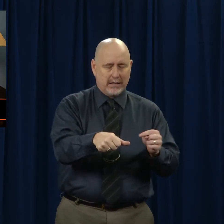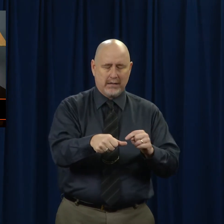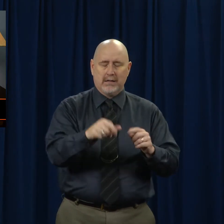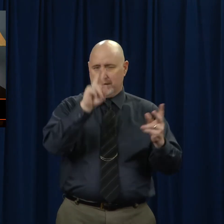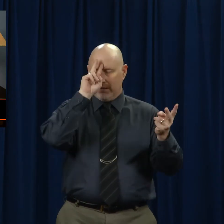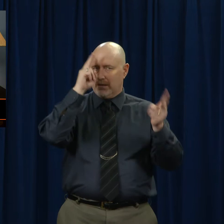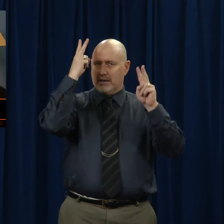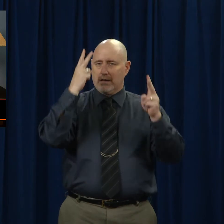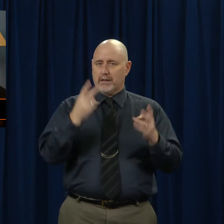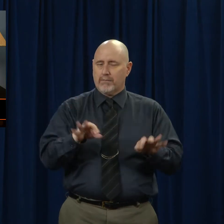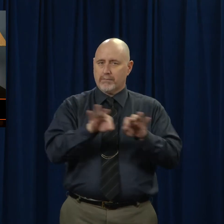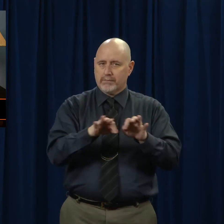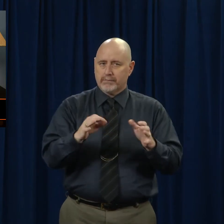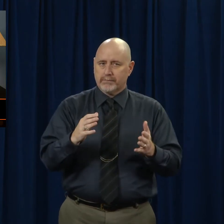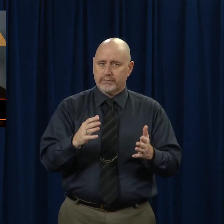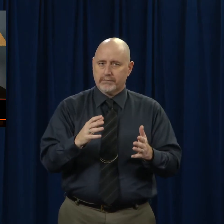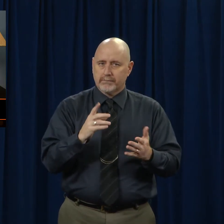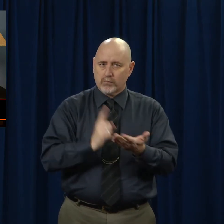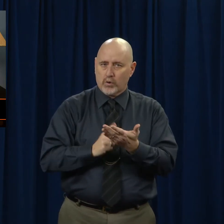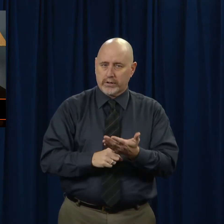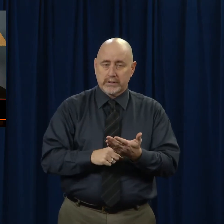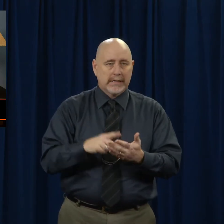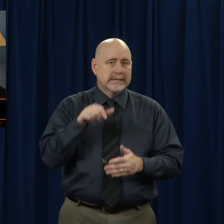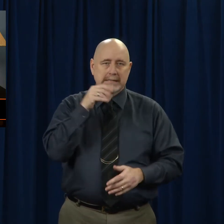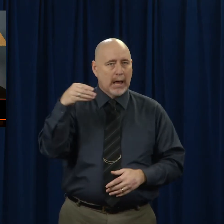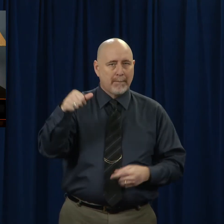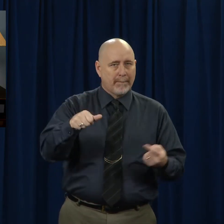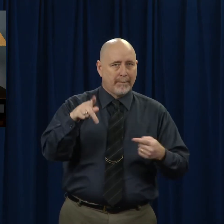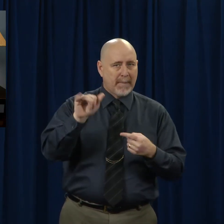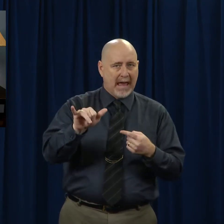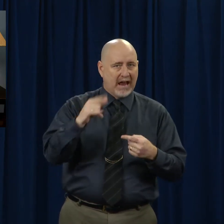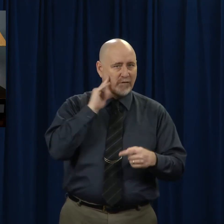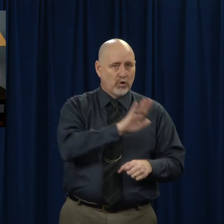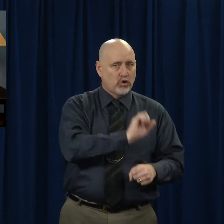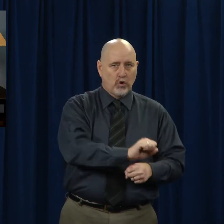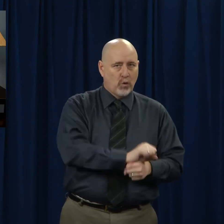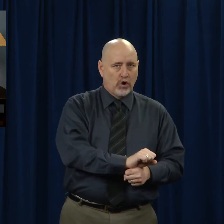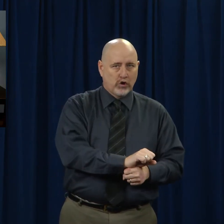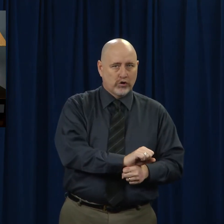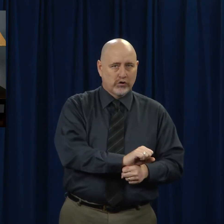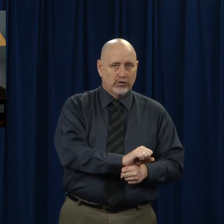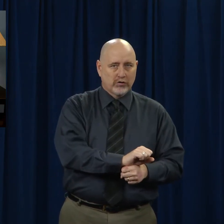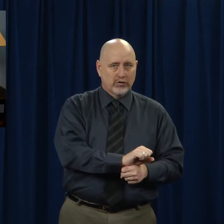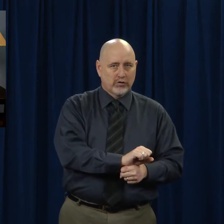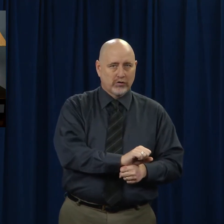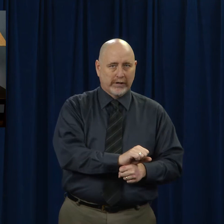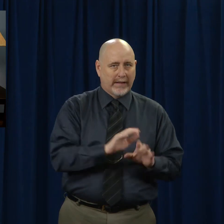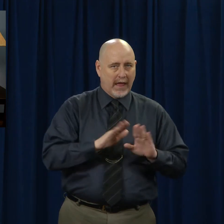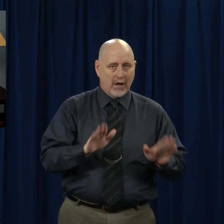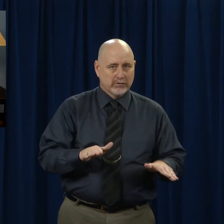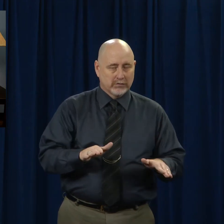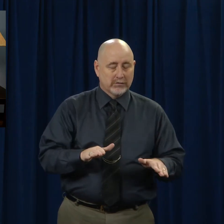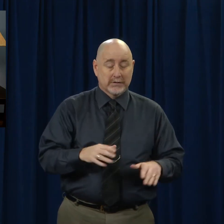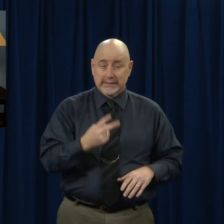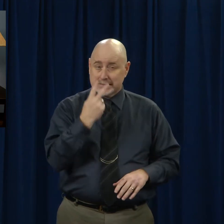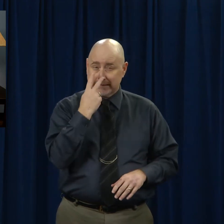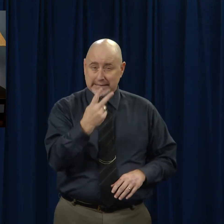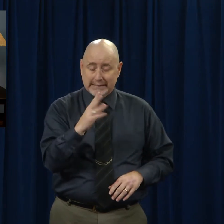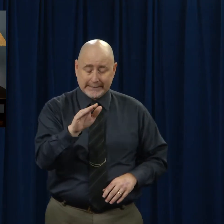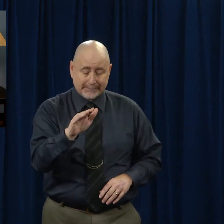is very important. Allowance is not pay for work that you do in this house. Now,